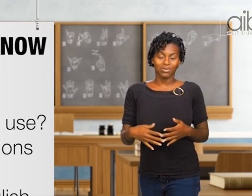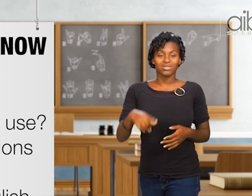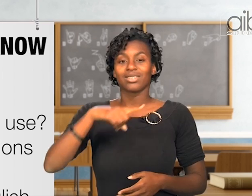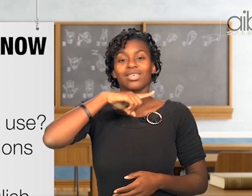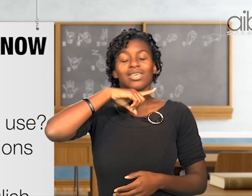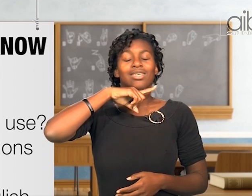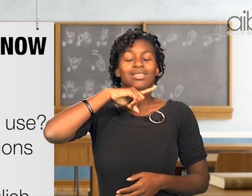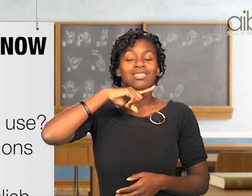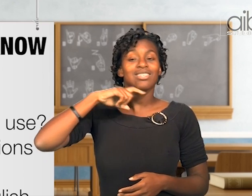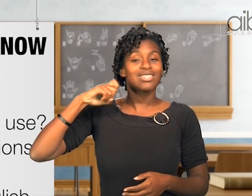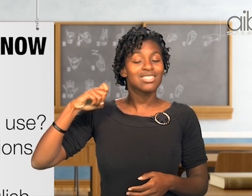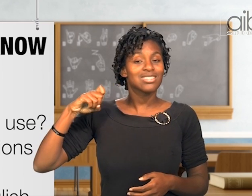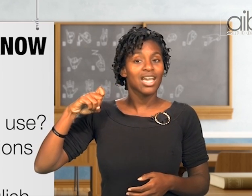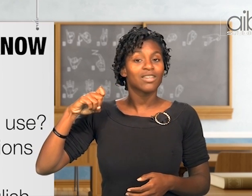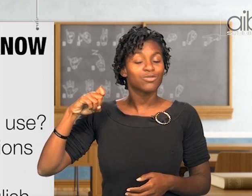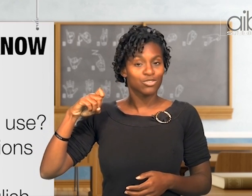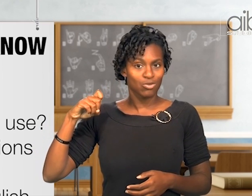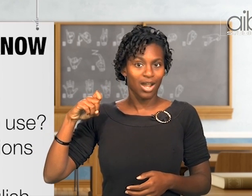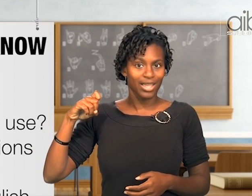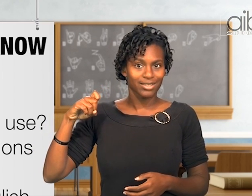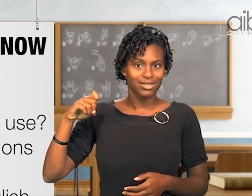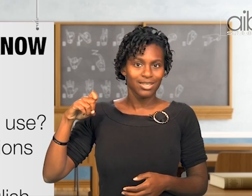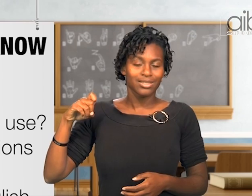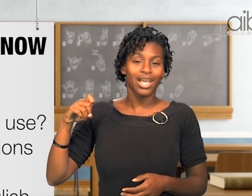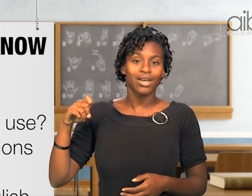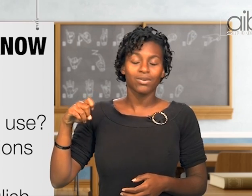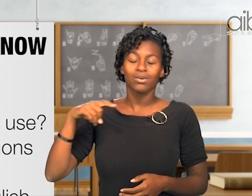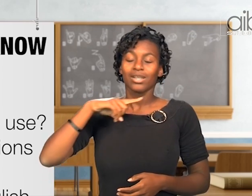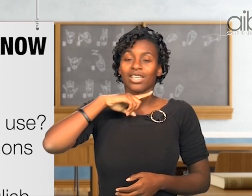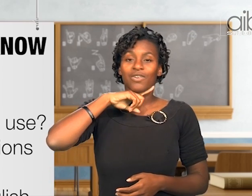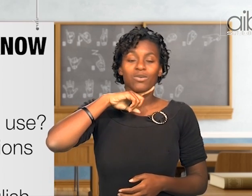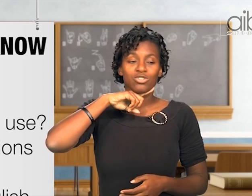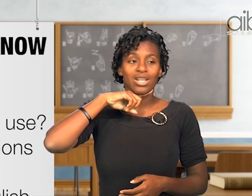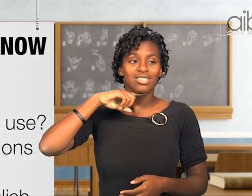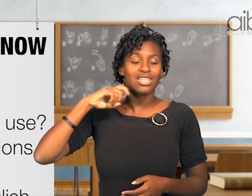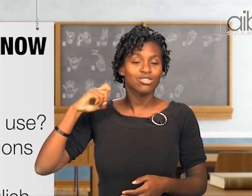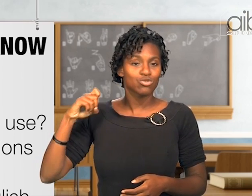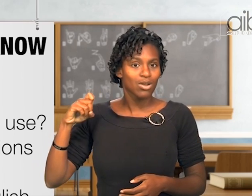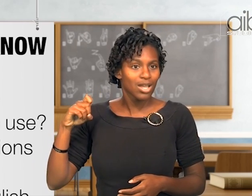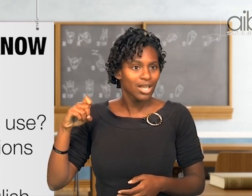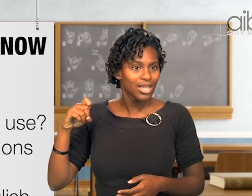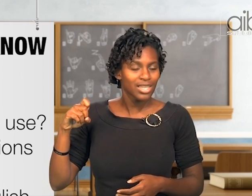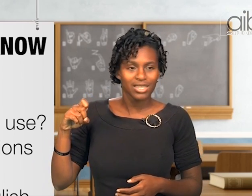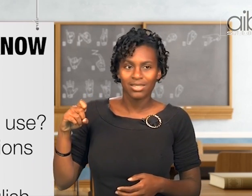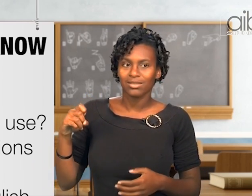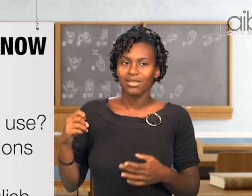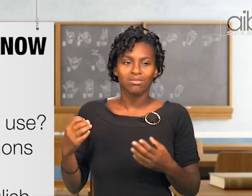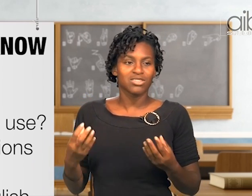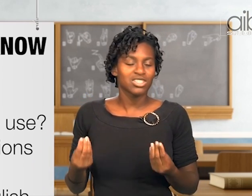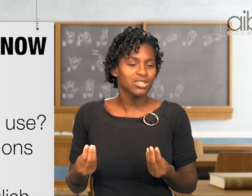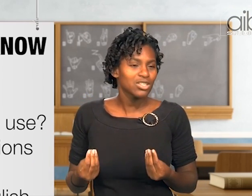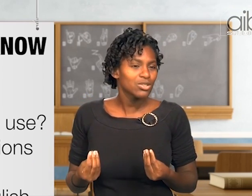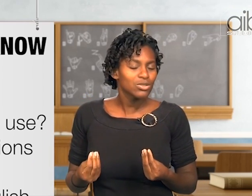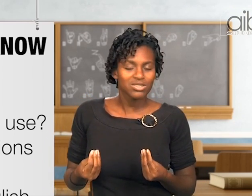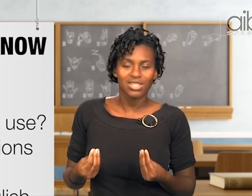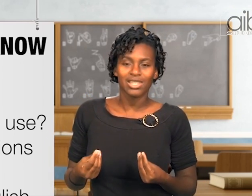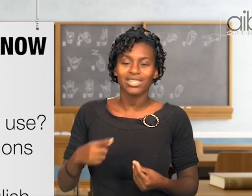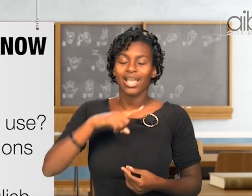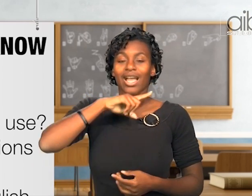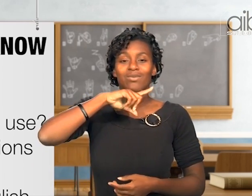examples. This is a sign for dry. Now, if I was trying to say dry material or something like that, I would